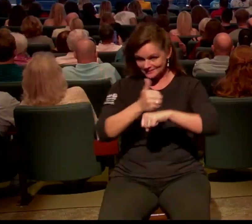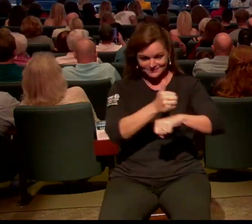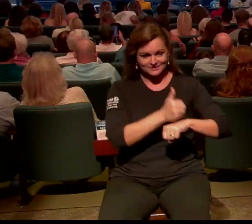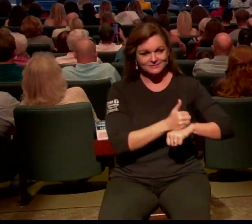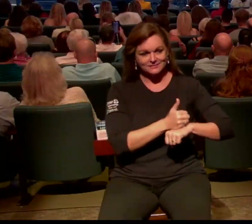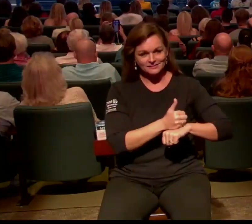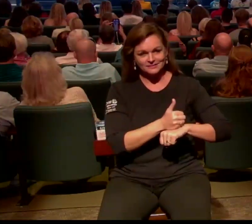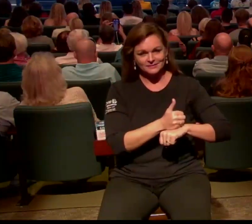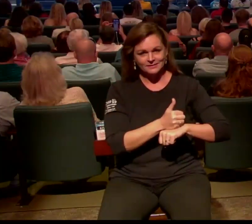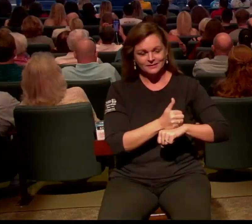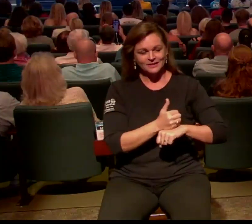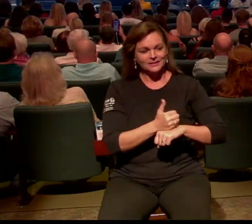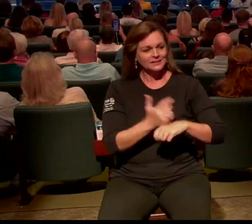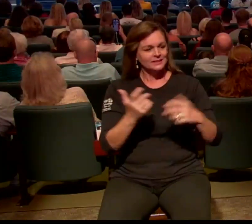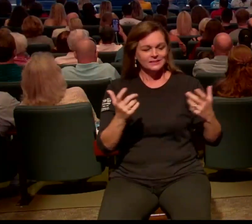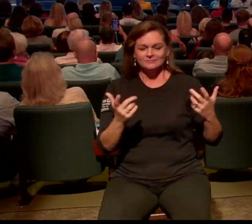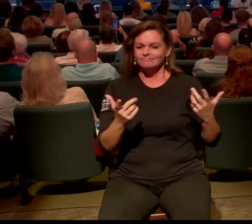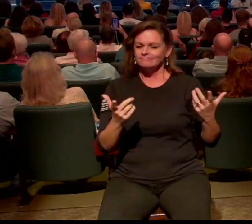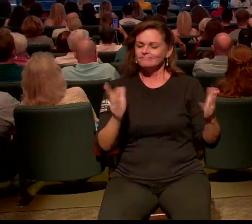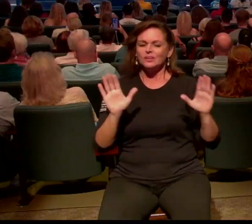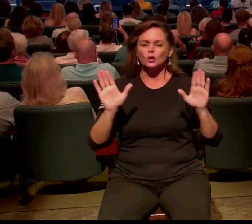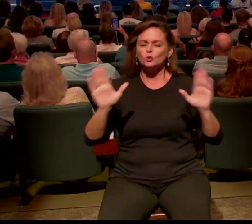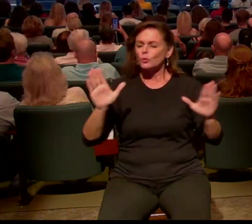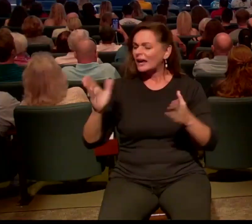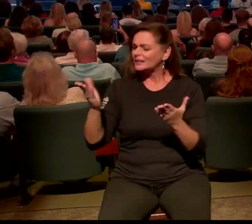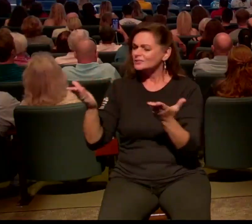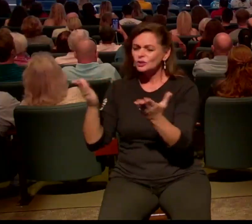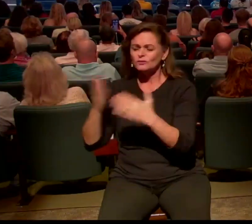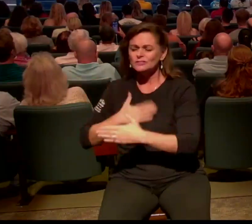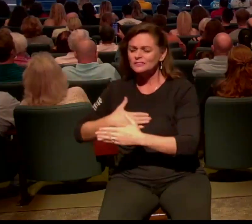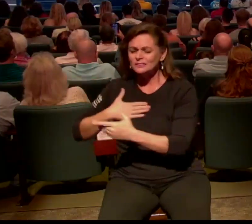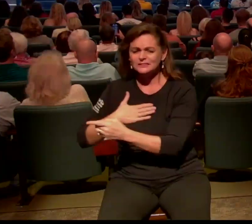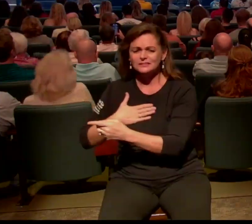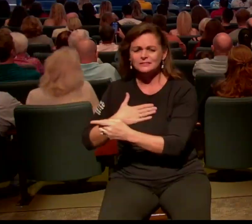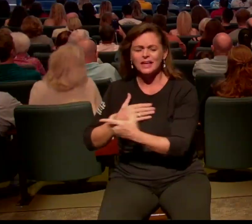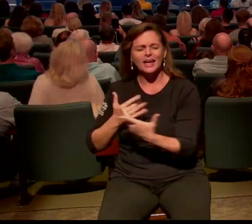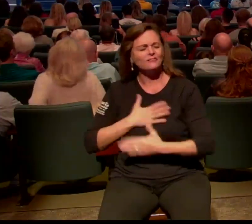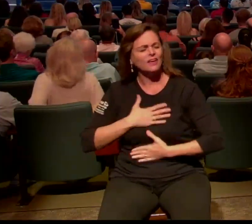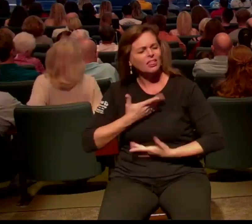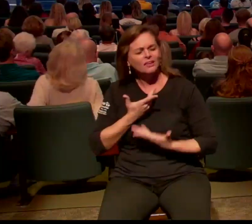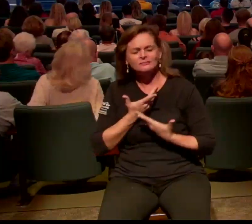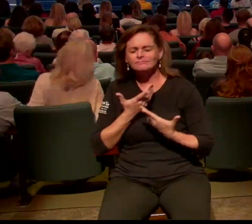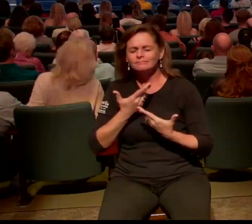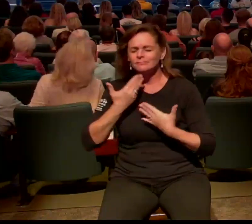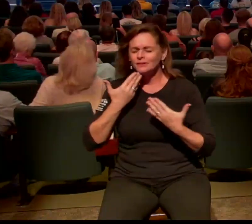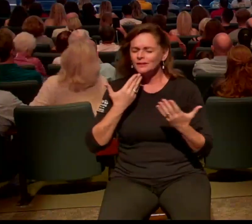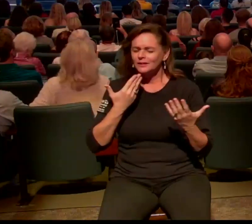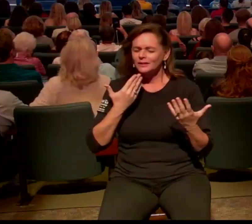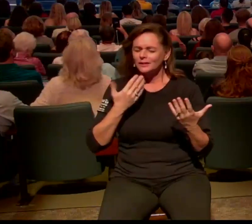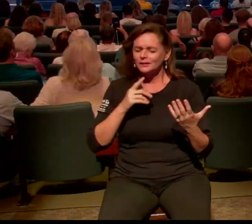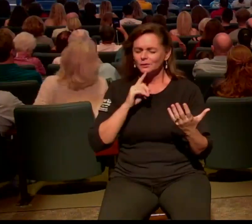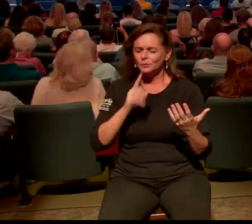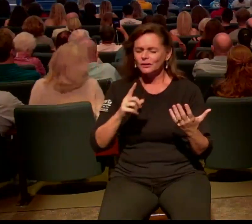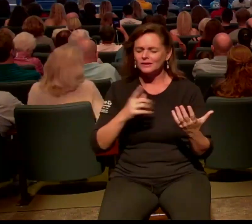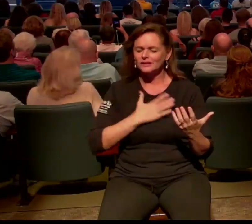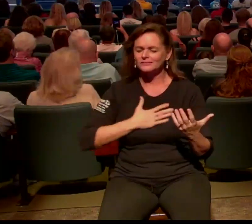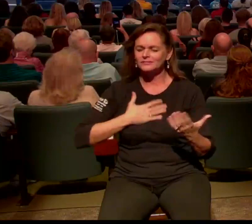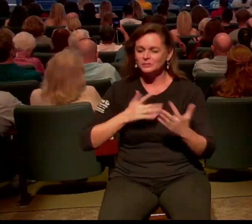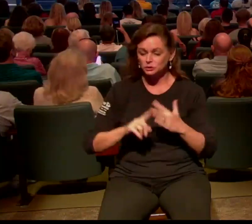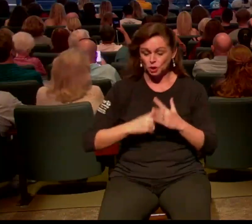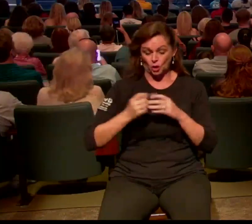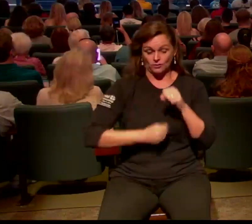to just wish you great services and also just the best as far as we get into our new year.